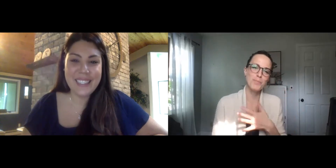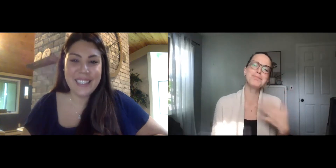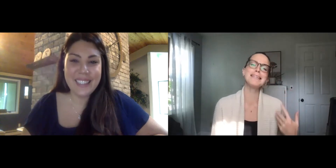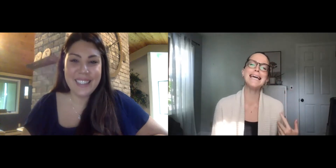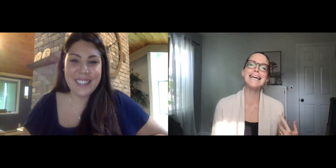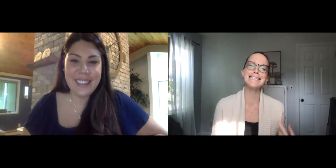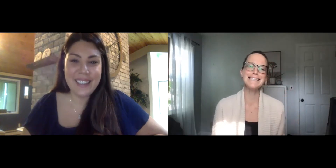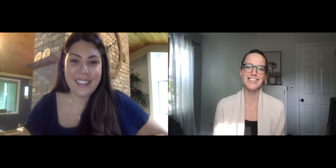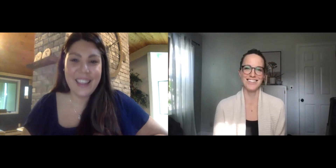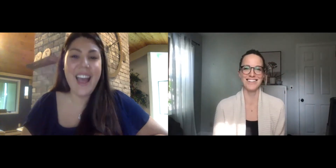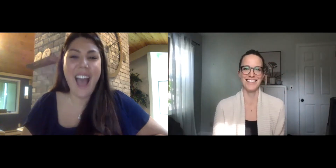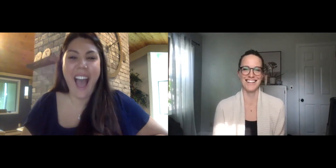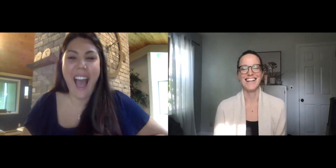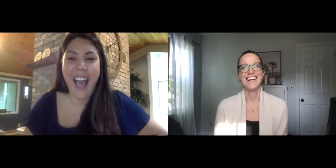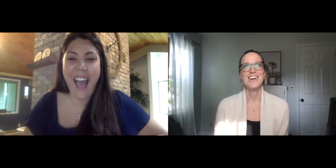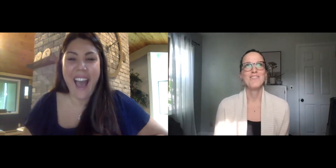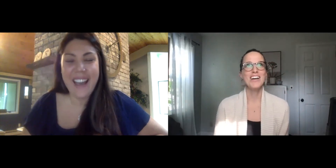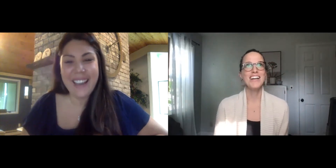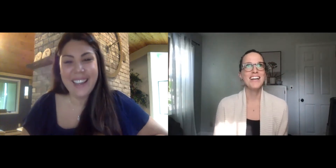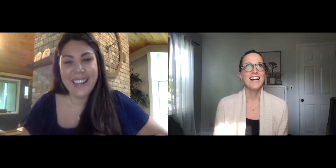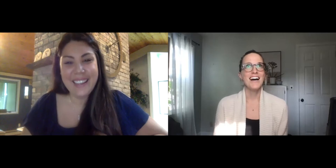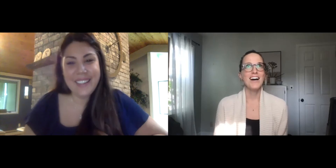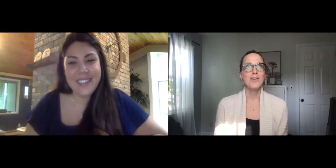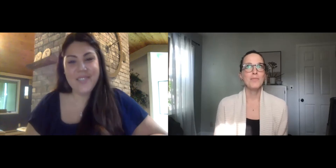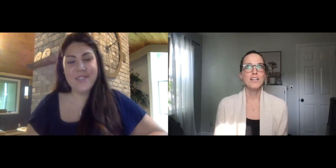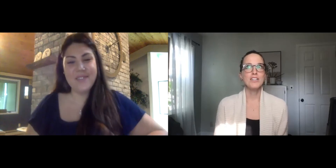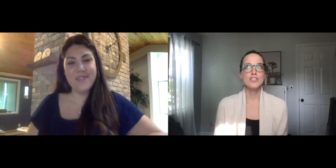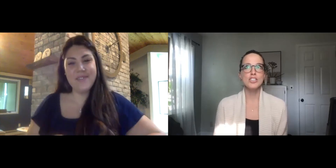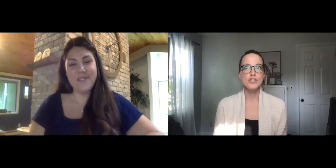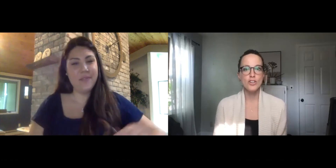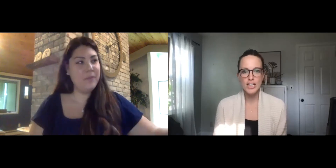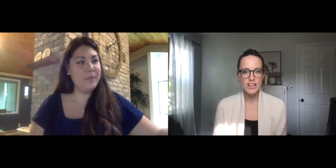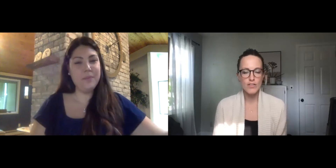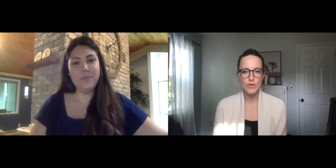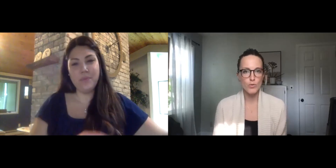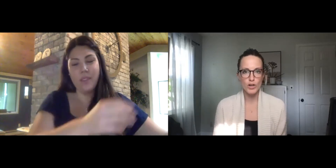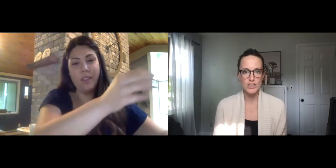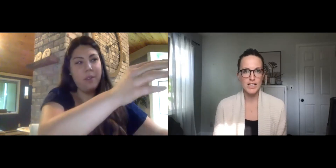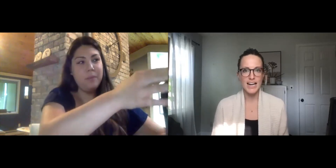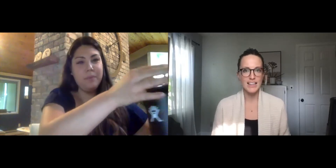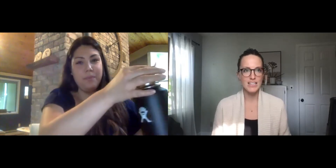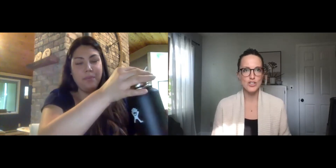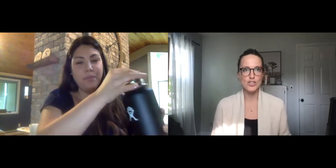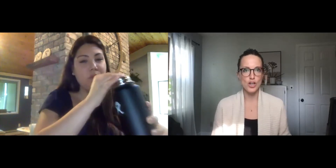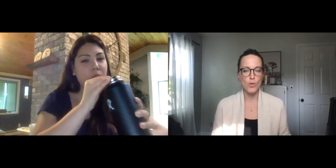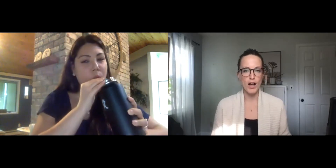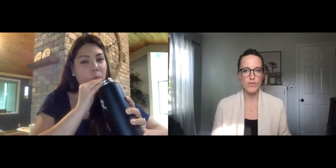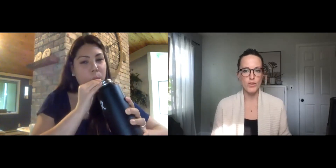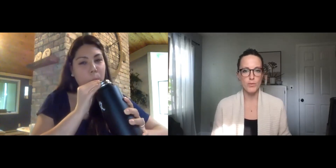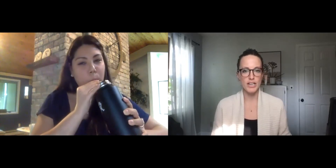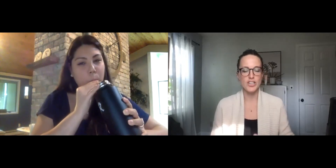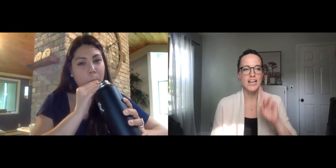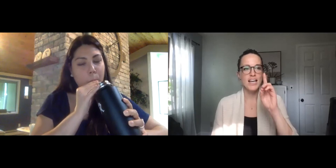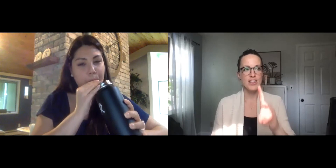heard it go, please. But just learning the few words. And I think it's just so helpful